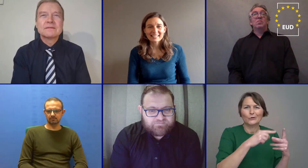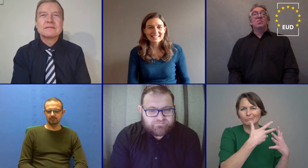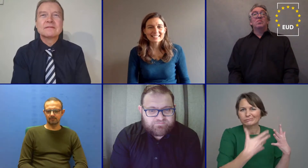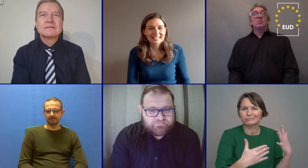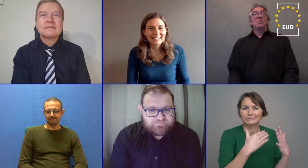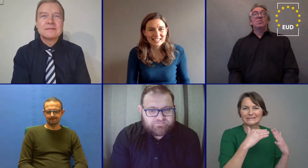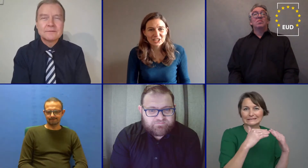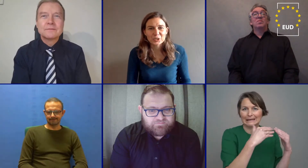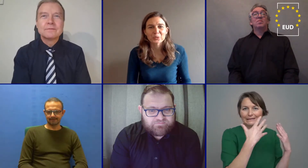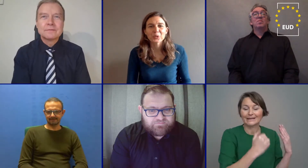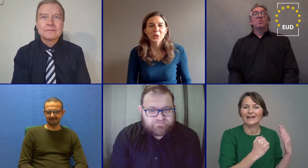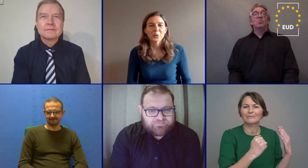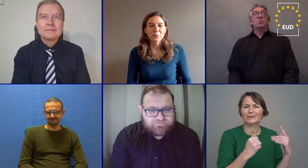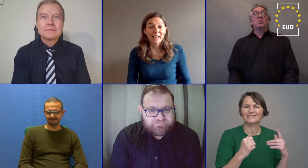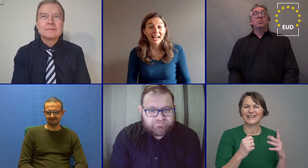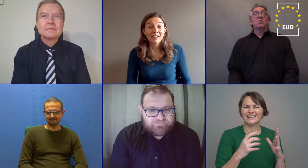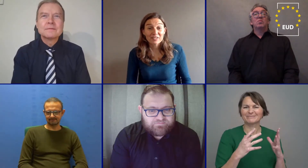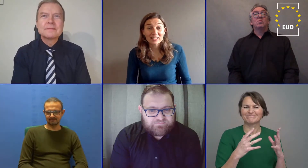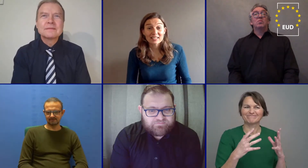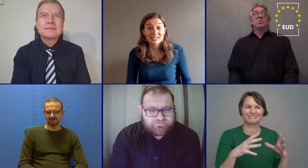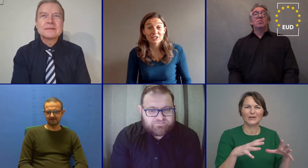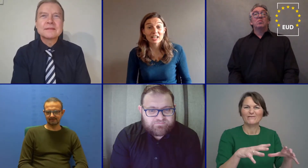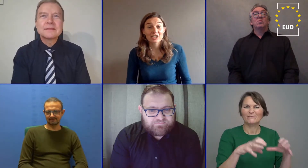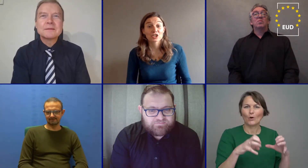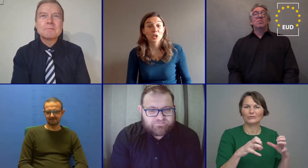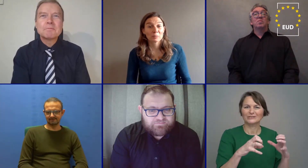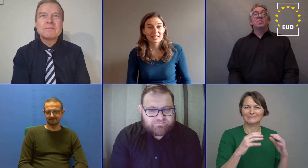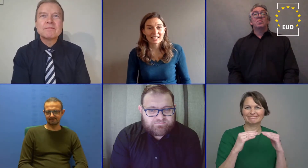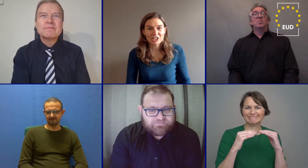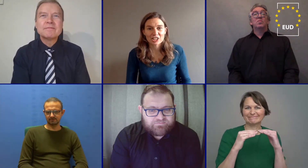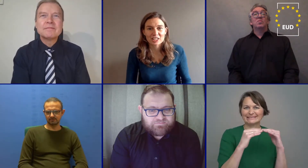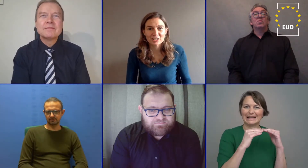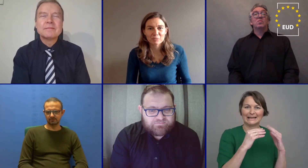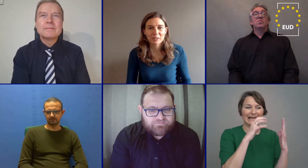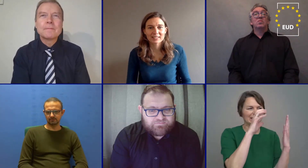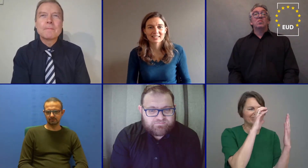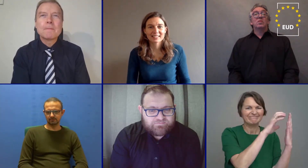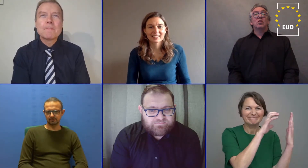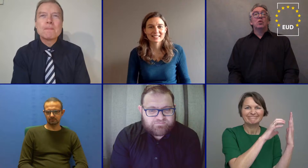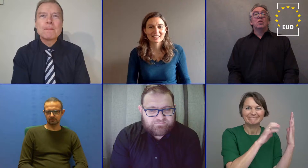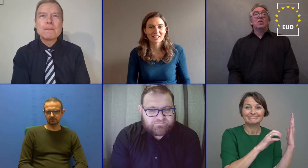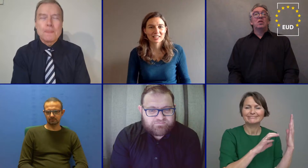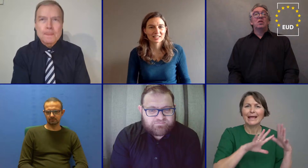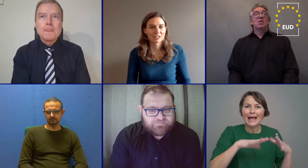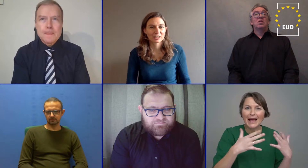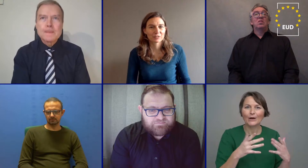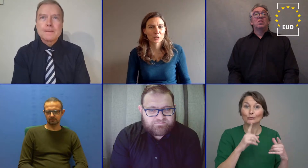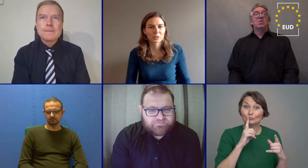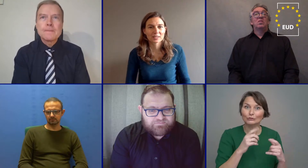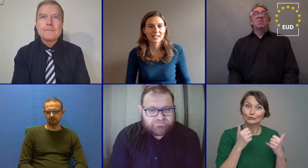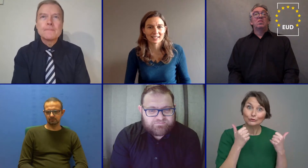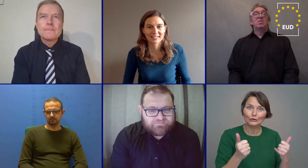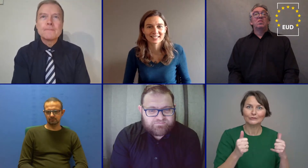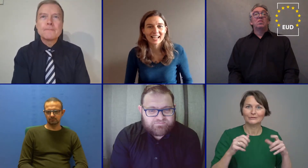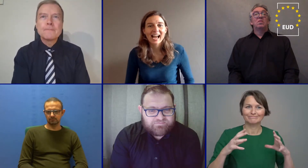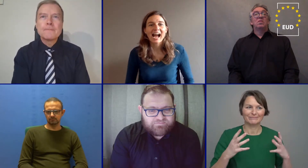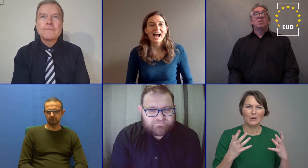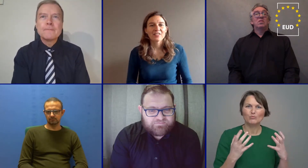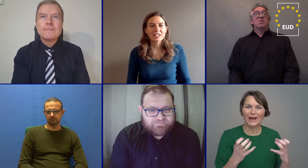That's indeed the issue. We have these international obligations, but it's literally frozen text. They don't